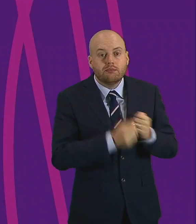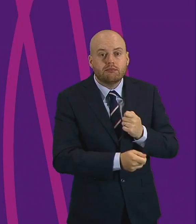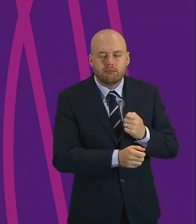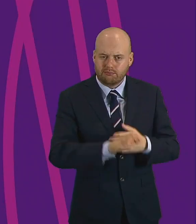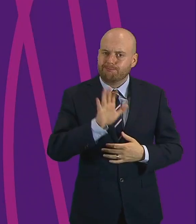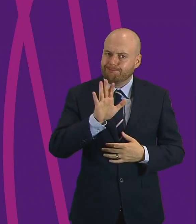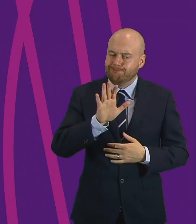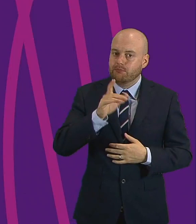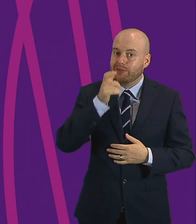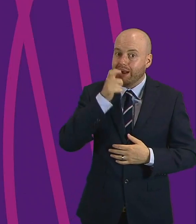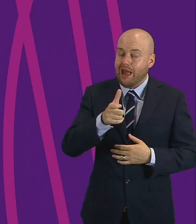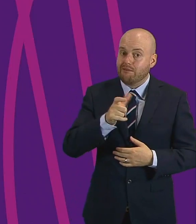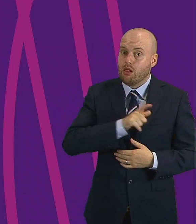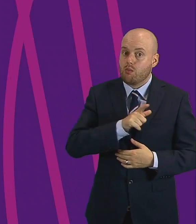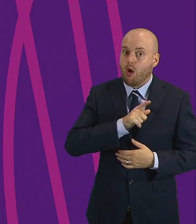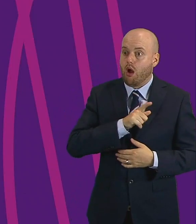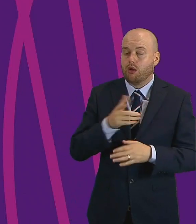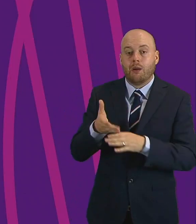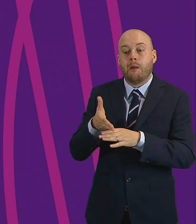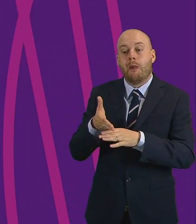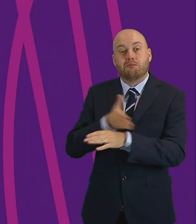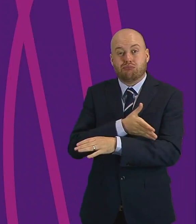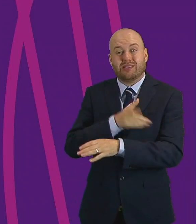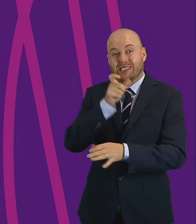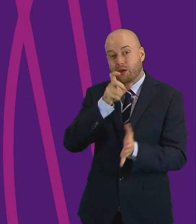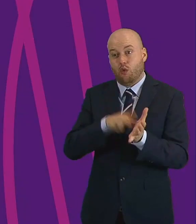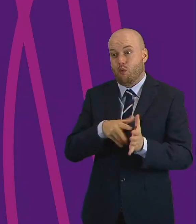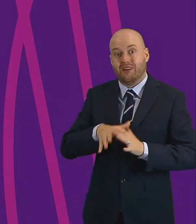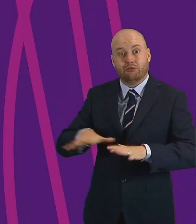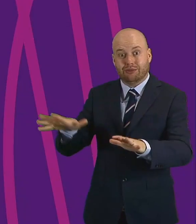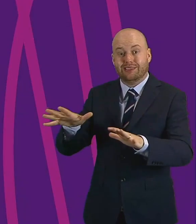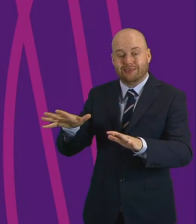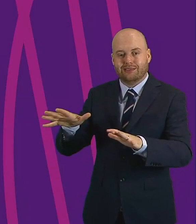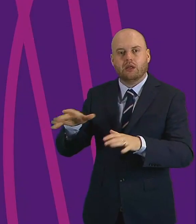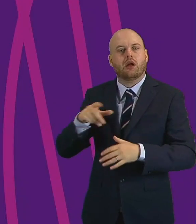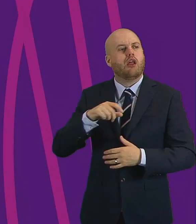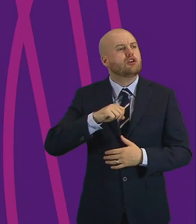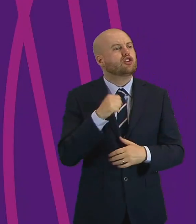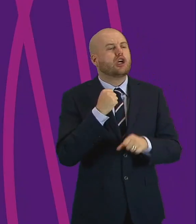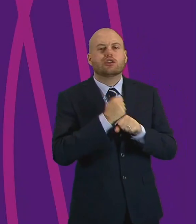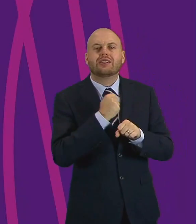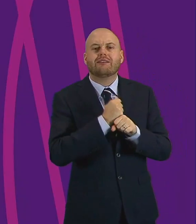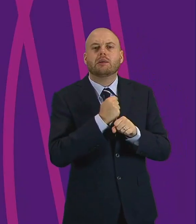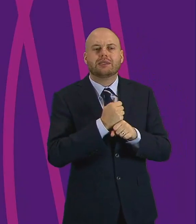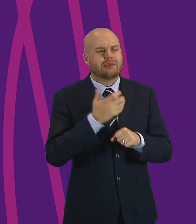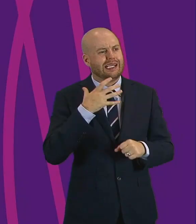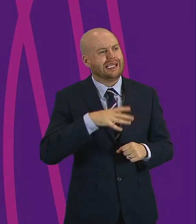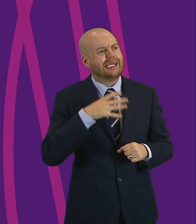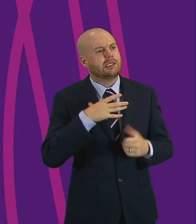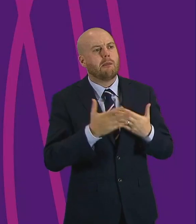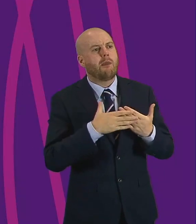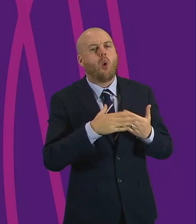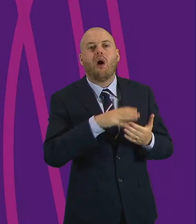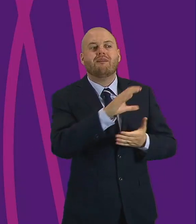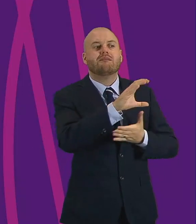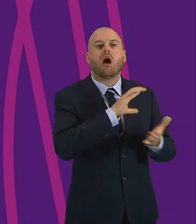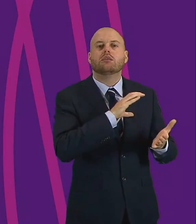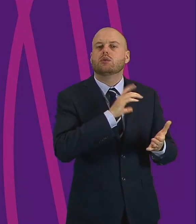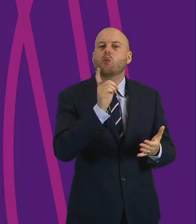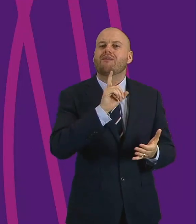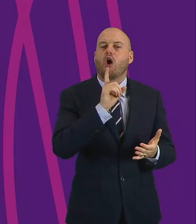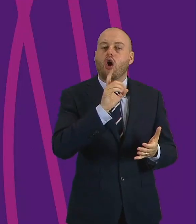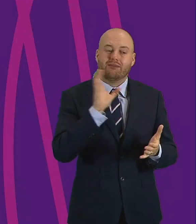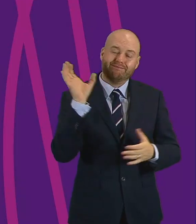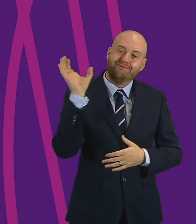government, again, pre-pandemic, the Scottish government requires to find some very significant funds to plug the £1 billion black